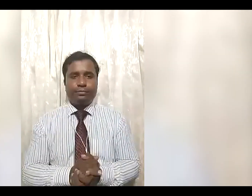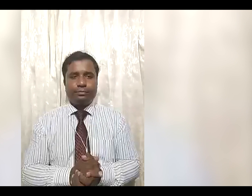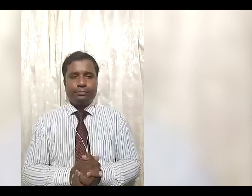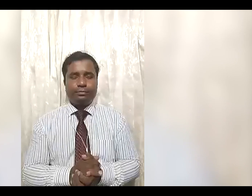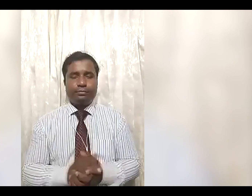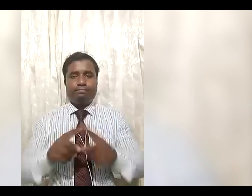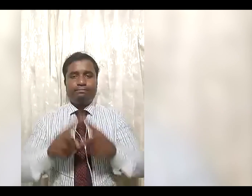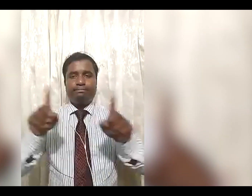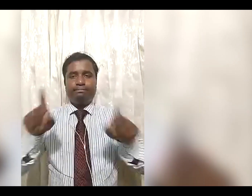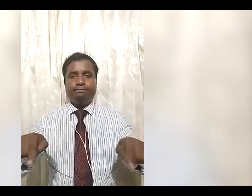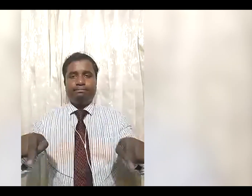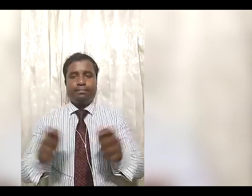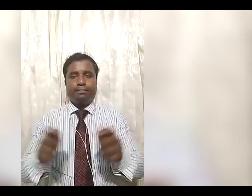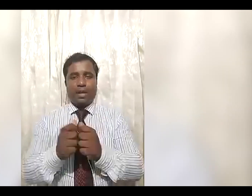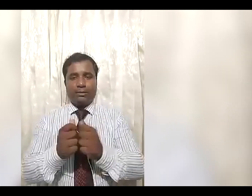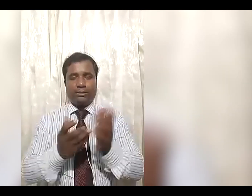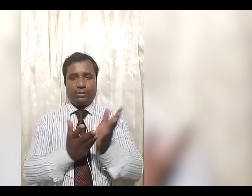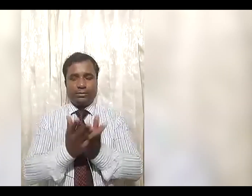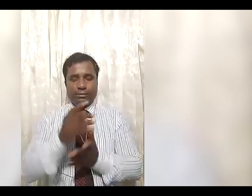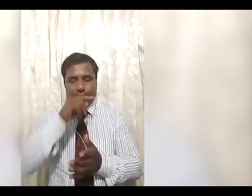now. So